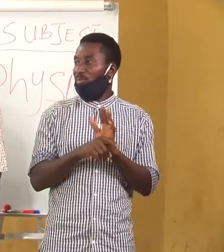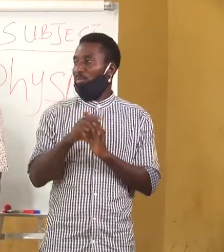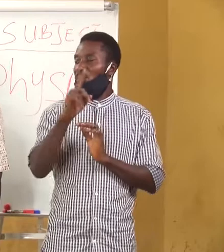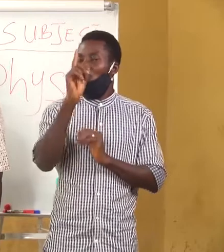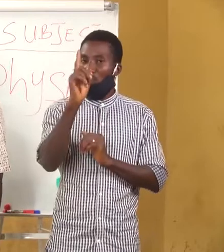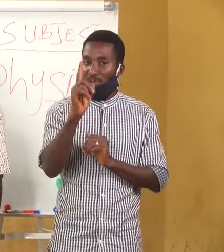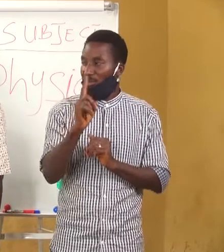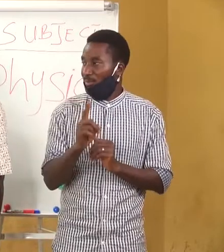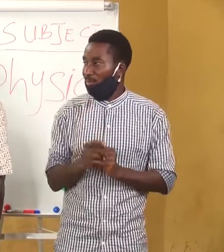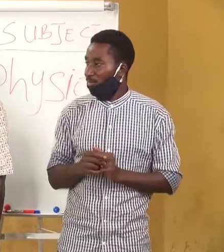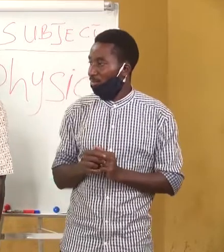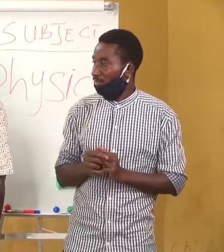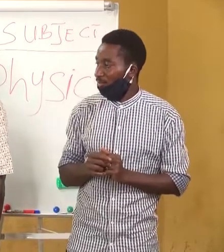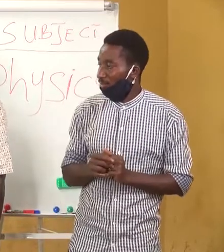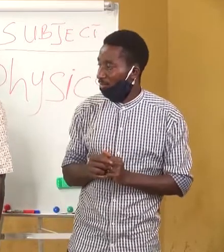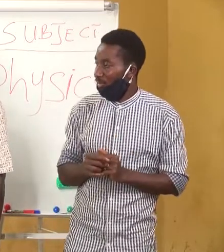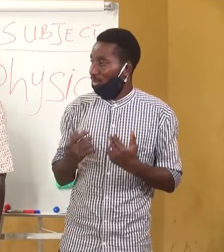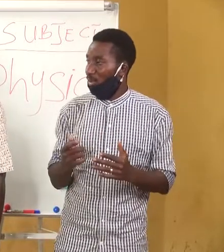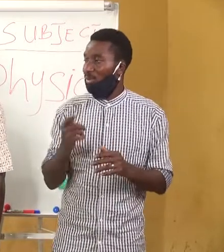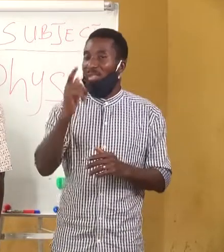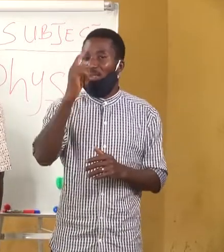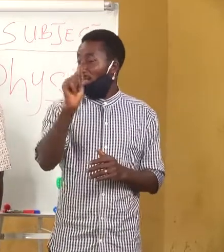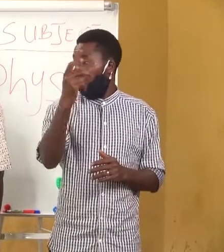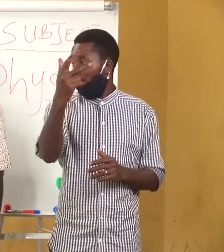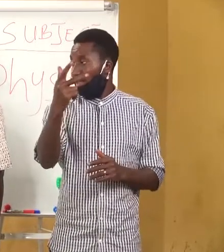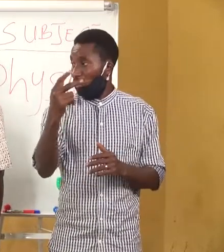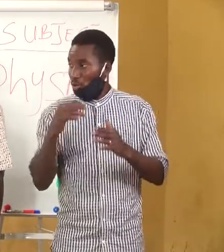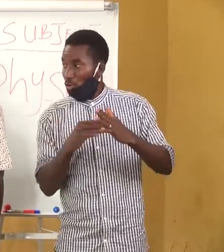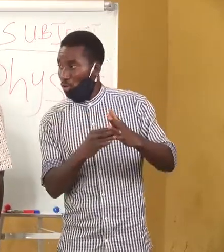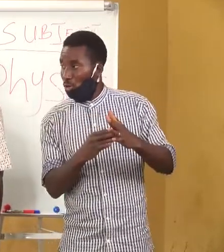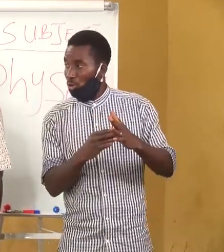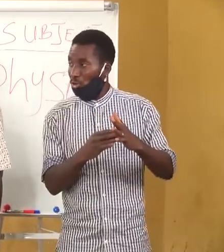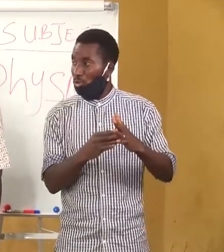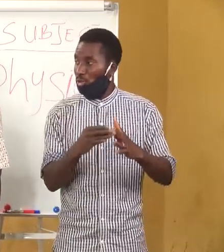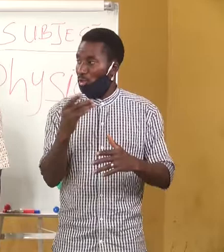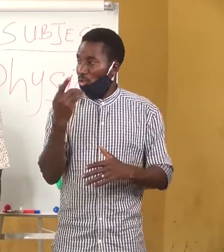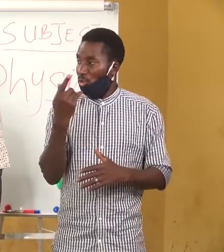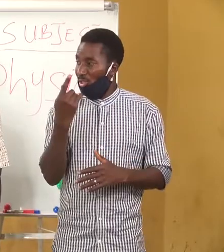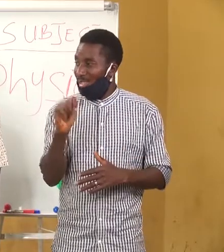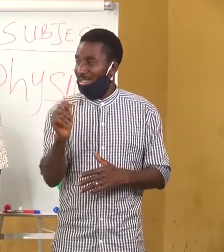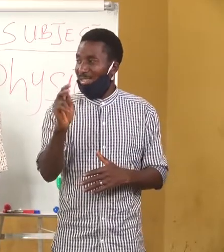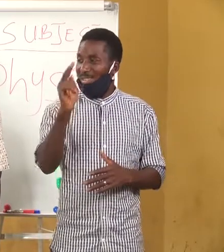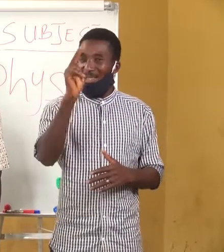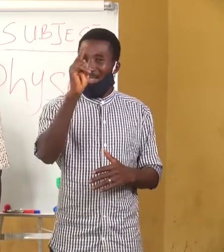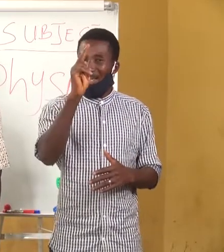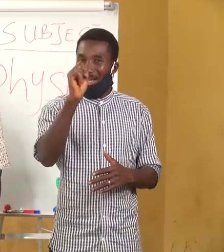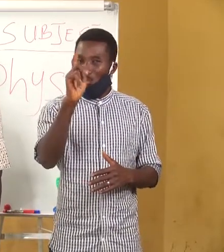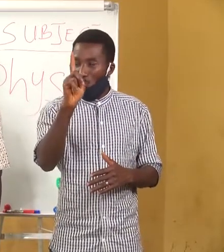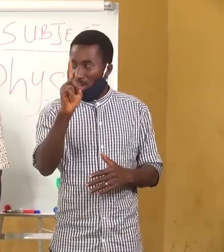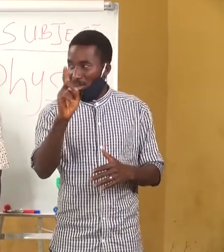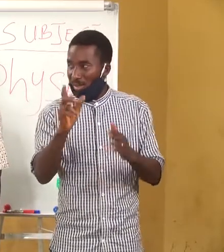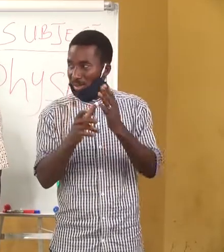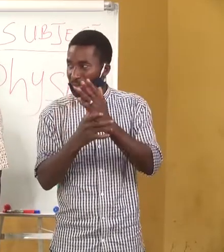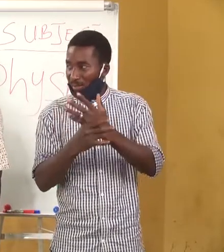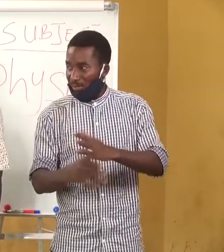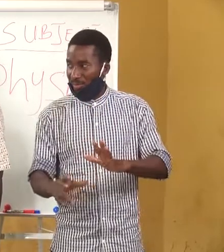time taken for n1 over 2 to disintegrate or decay by half